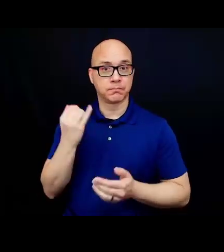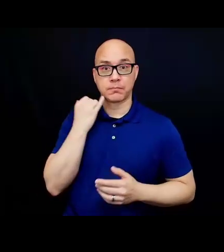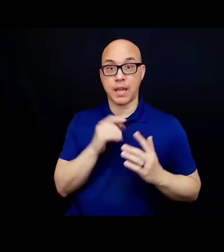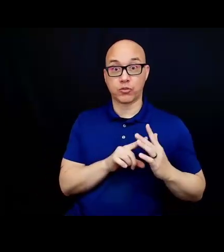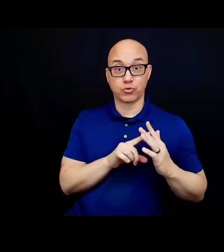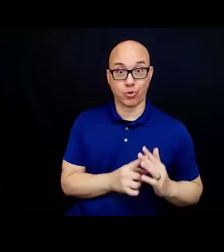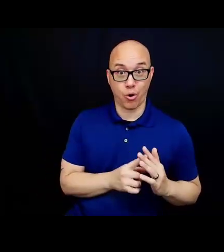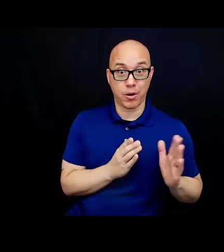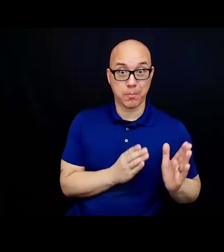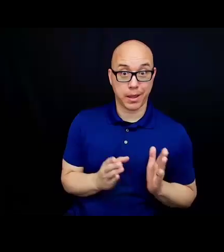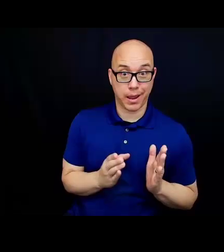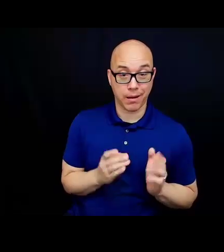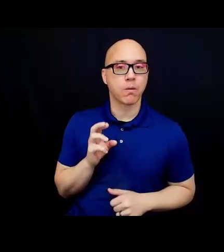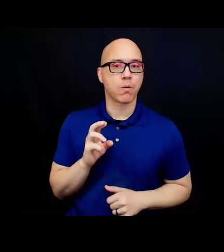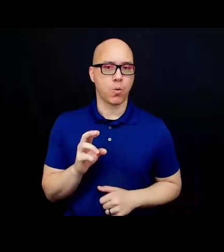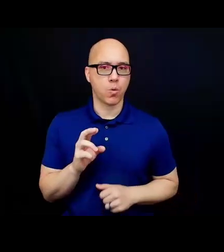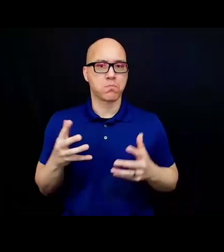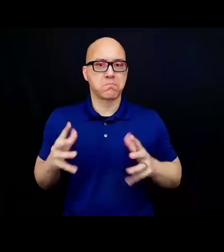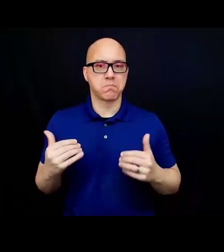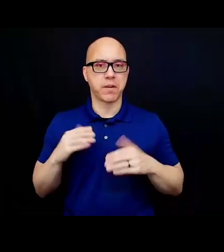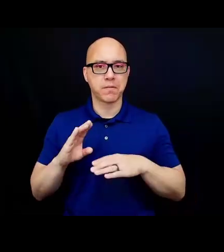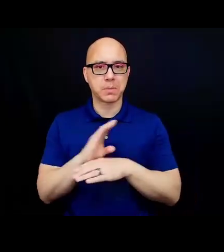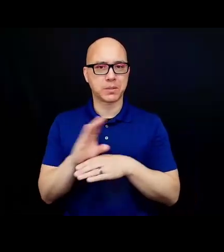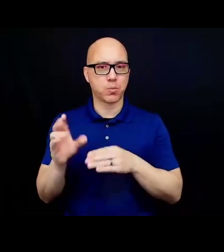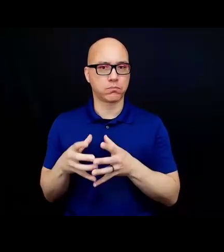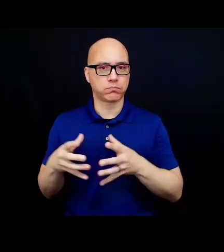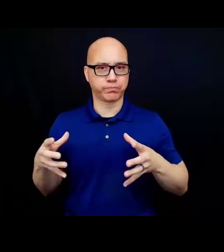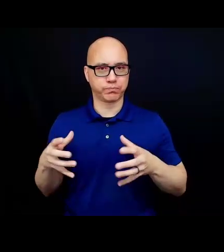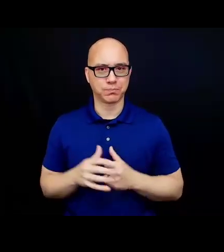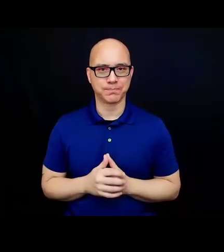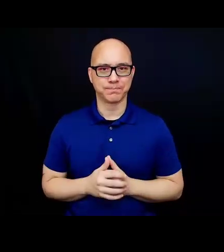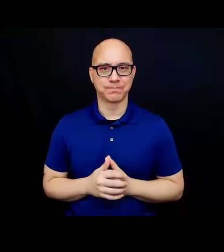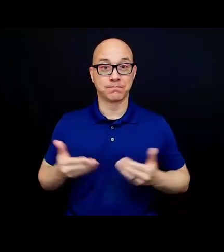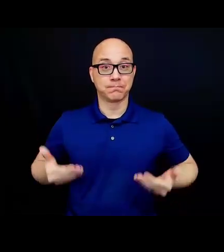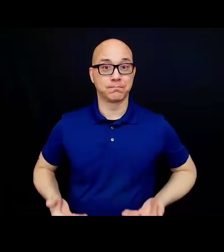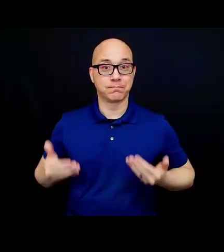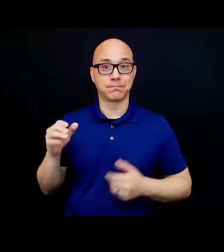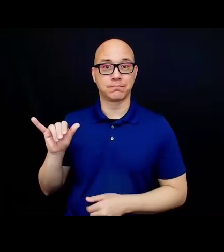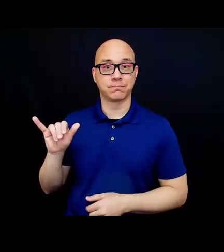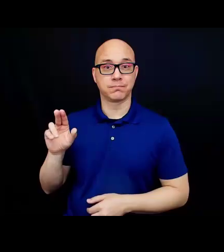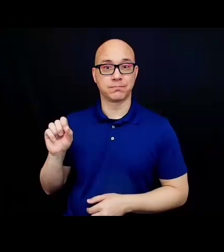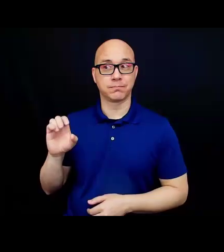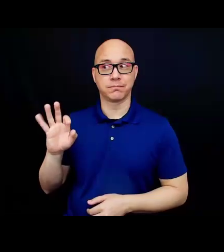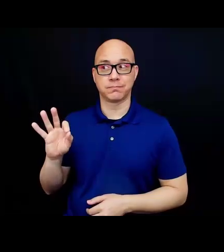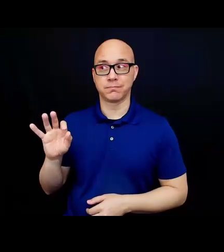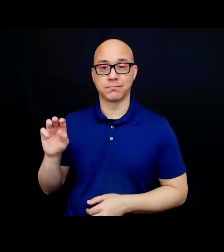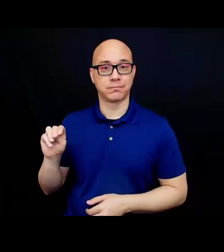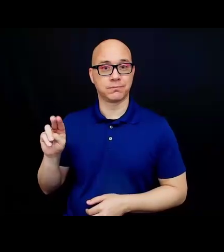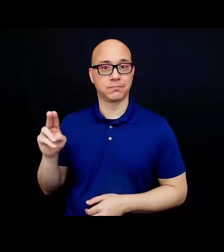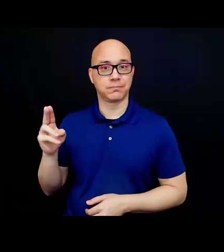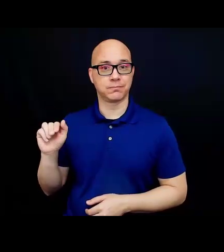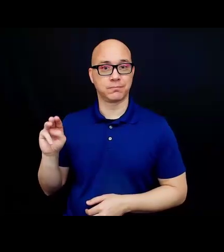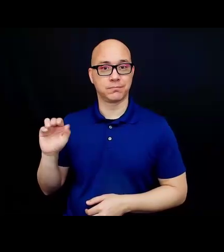or growing your existing company. And my name is Yusuf Mohammed. I've